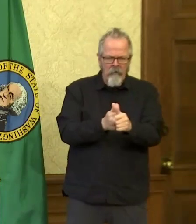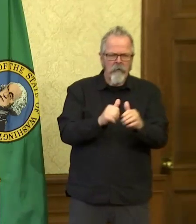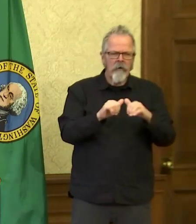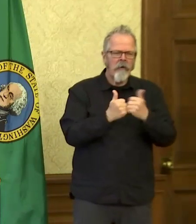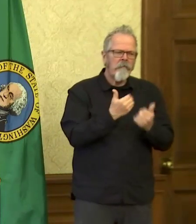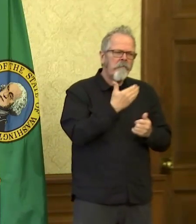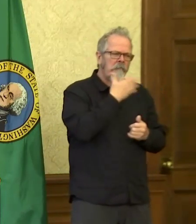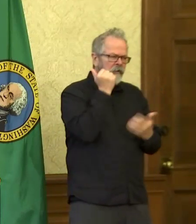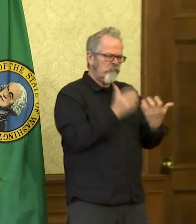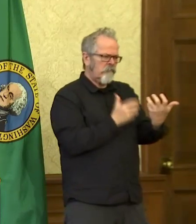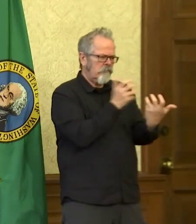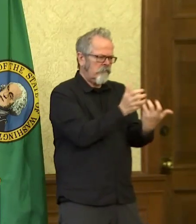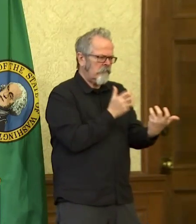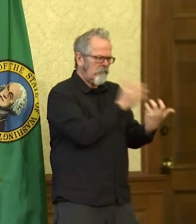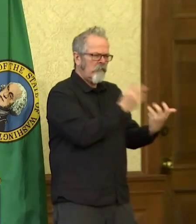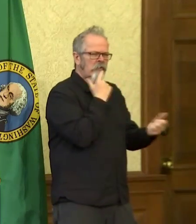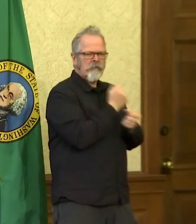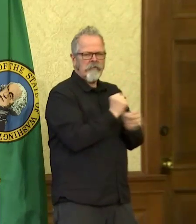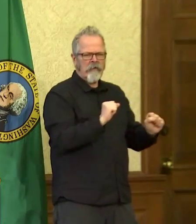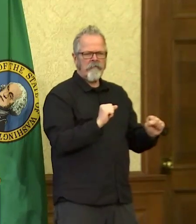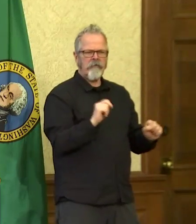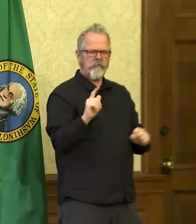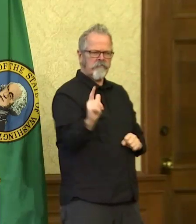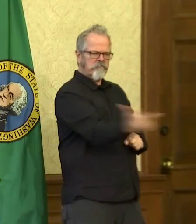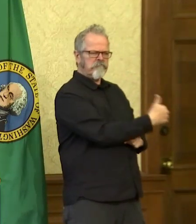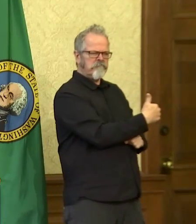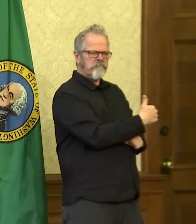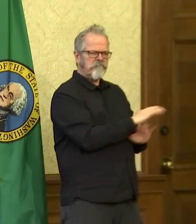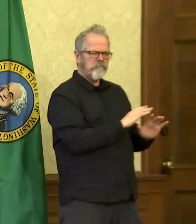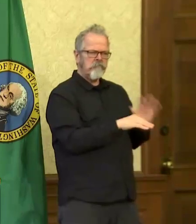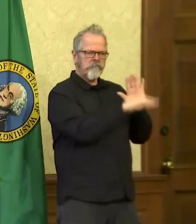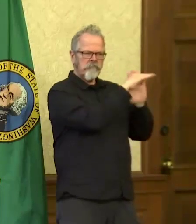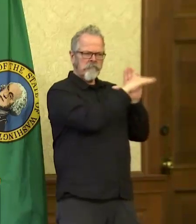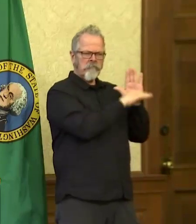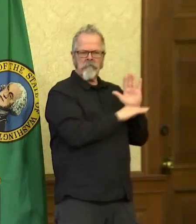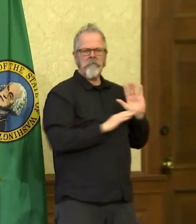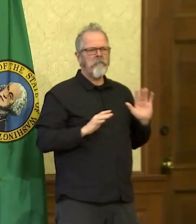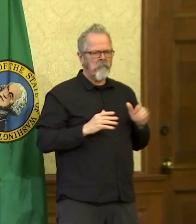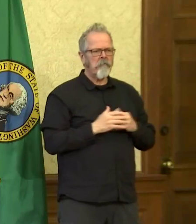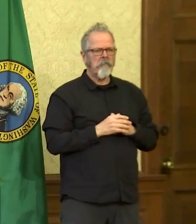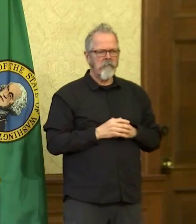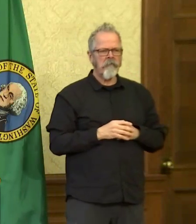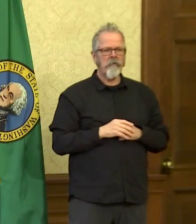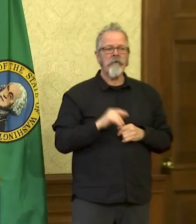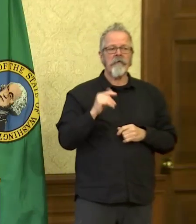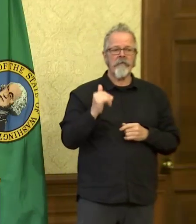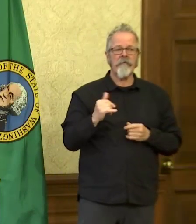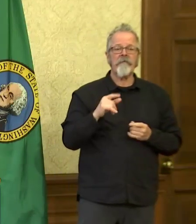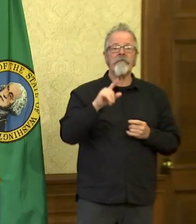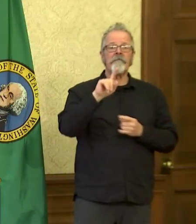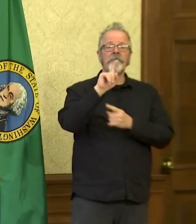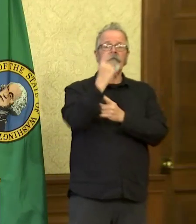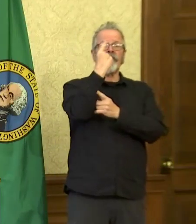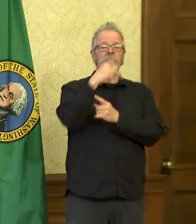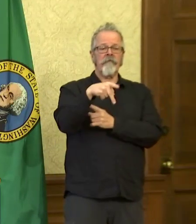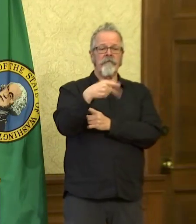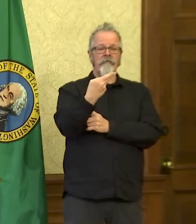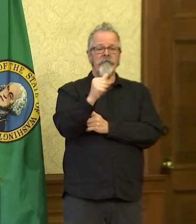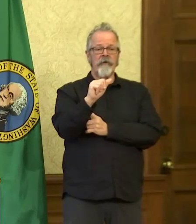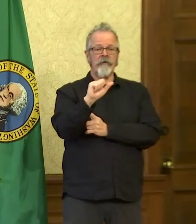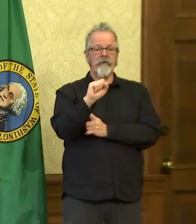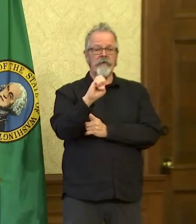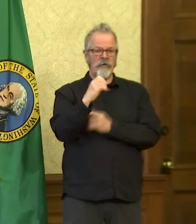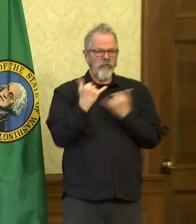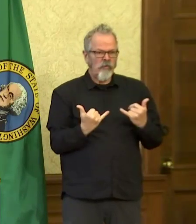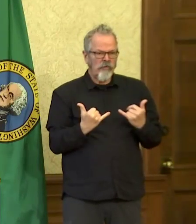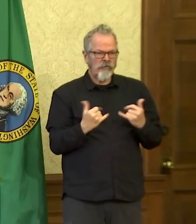under phase one require 6-foot distancing. They require PPE to be worn whenever they're on the job